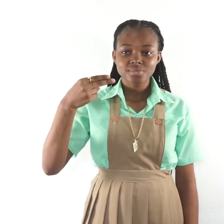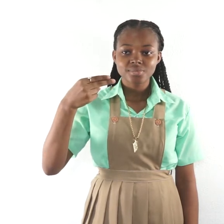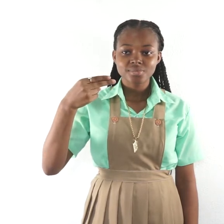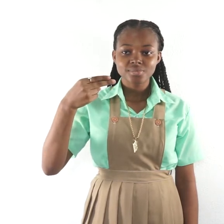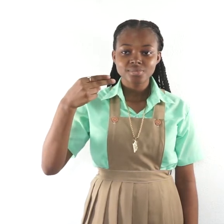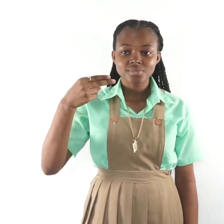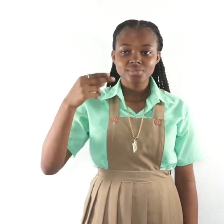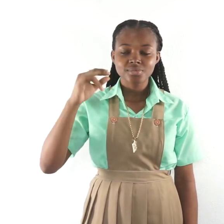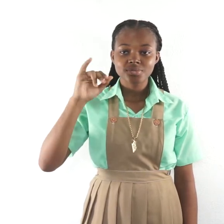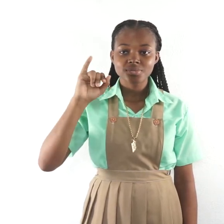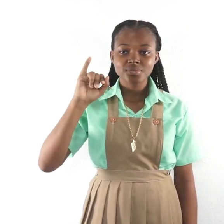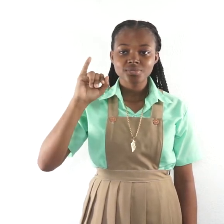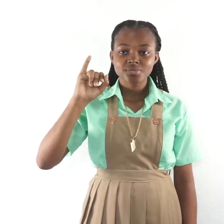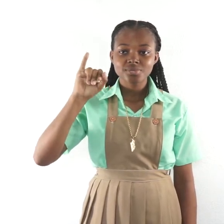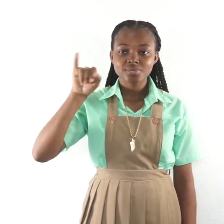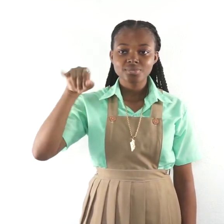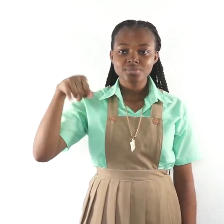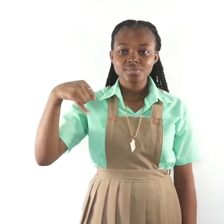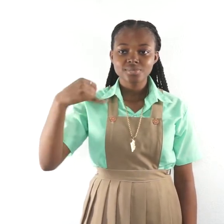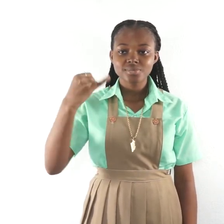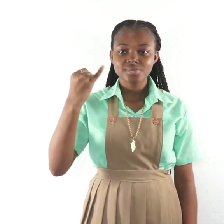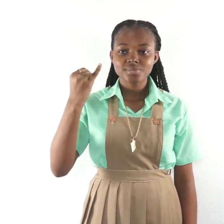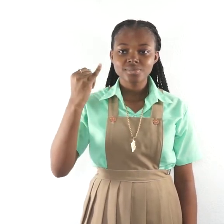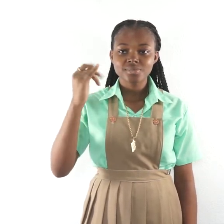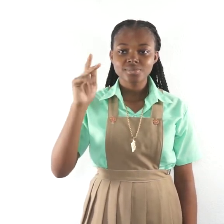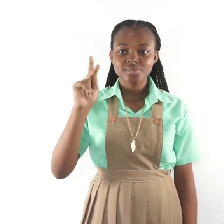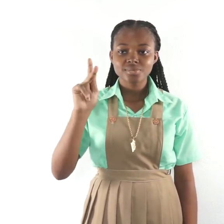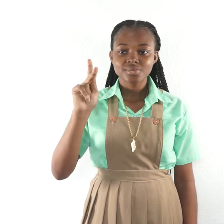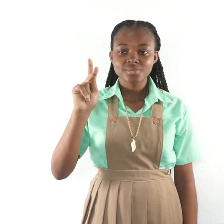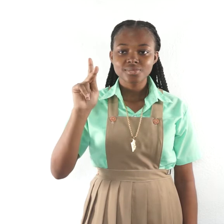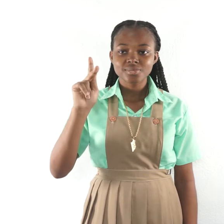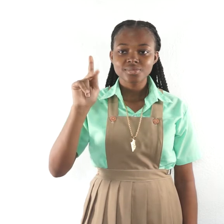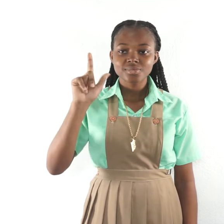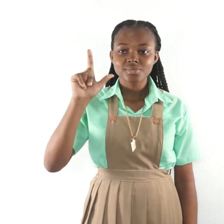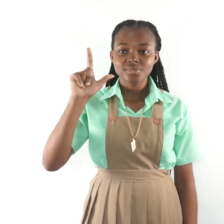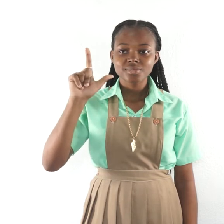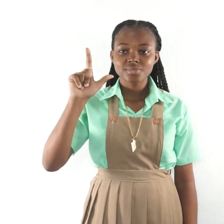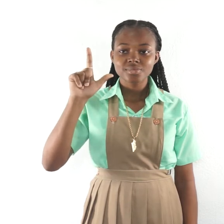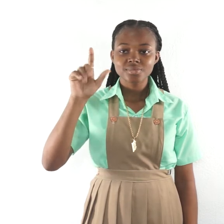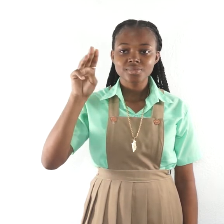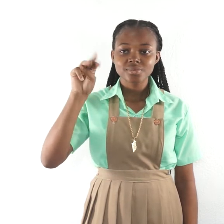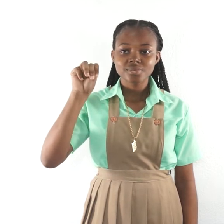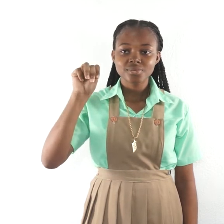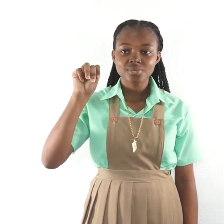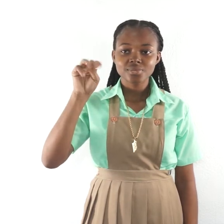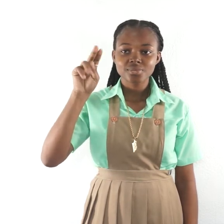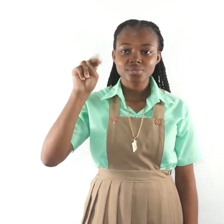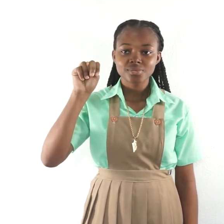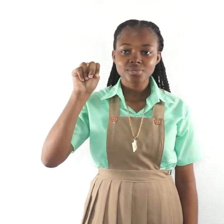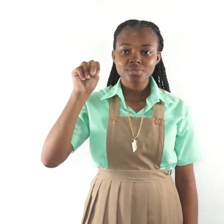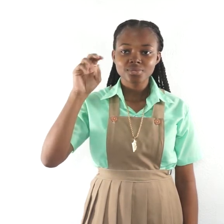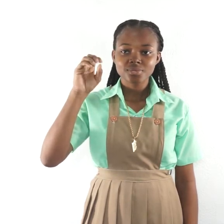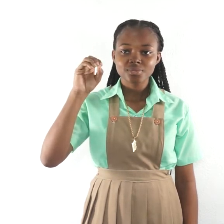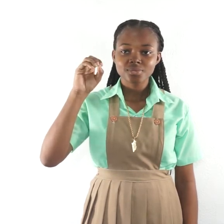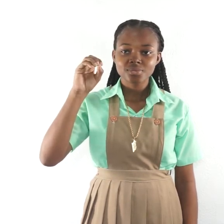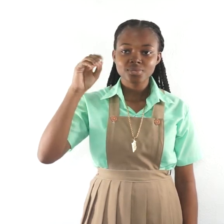H, I, J, K, L, M, N, O,